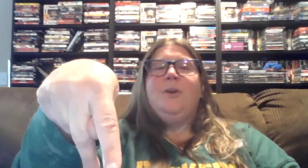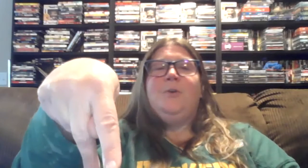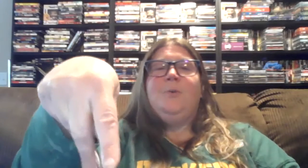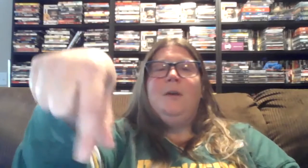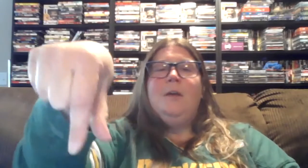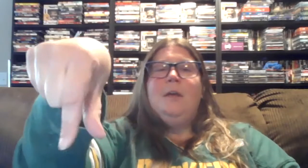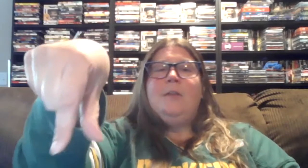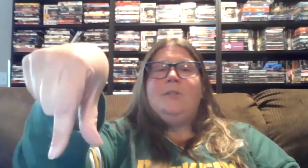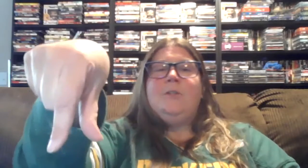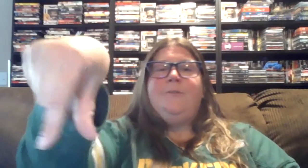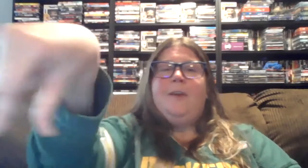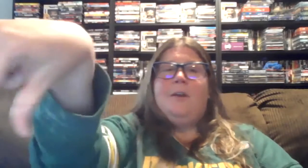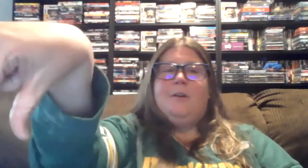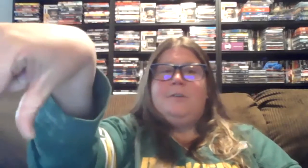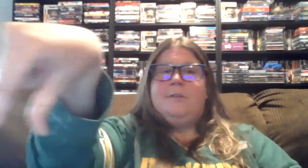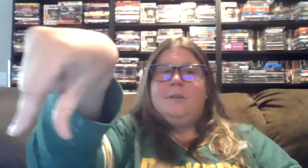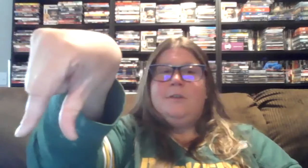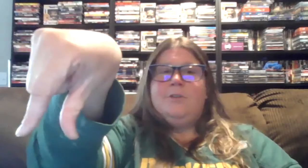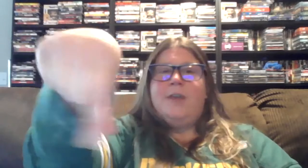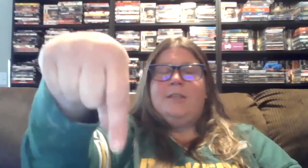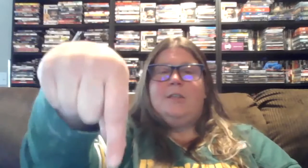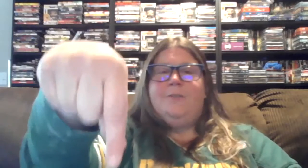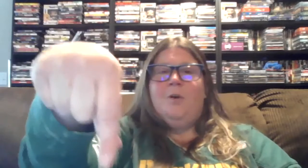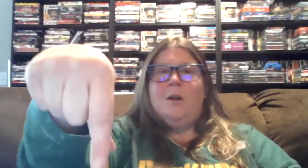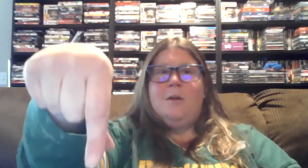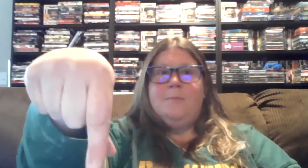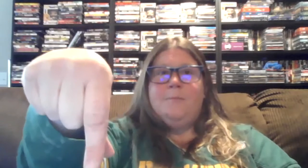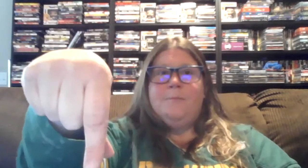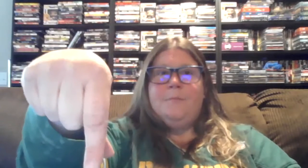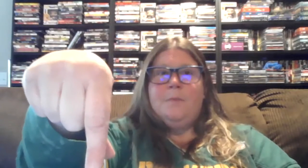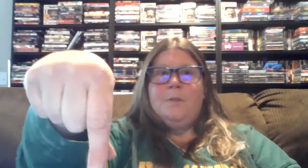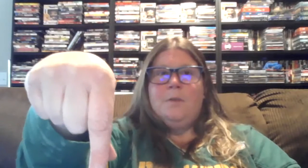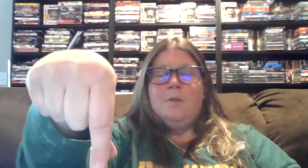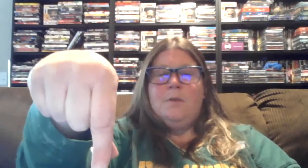Q is 2 fingers straight to the floor.